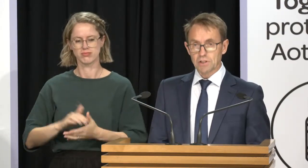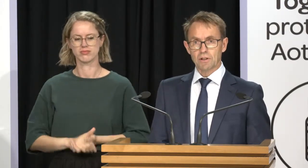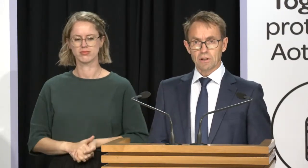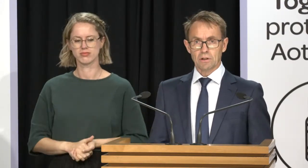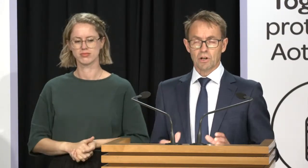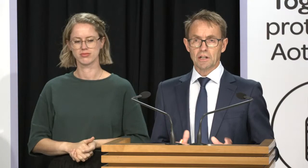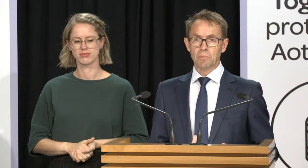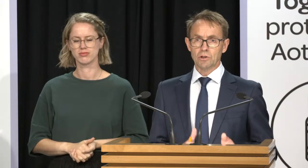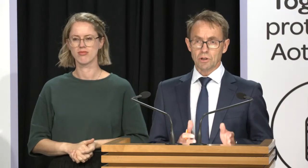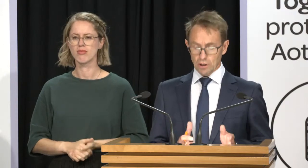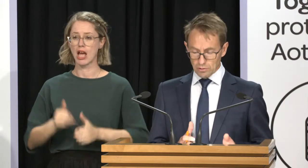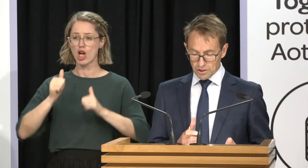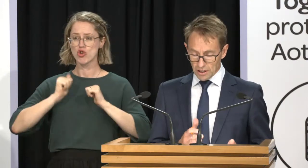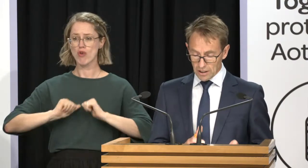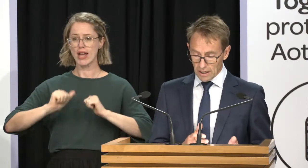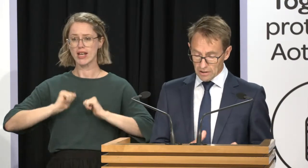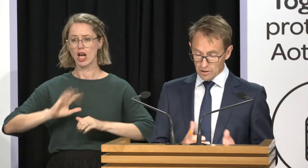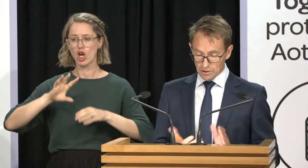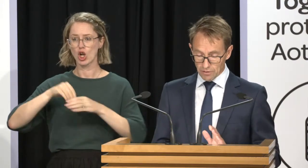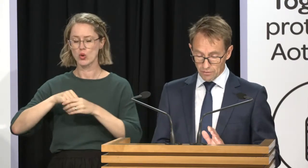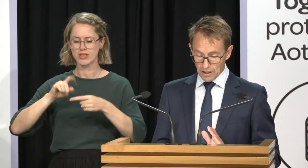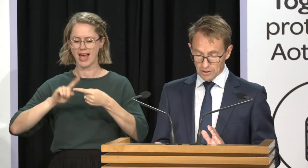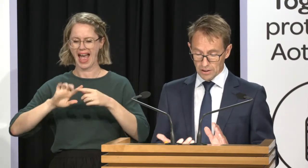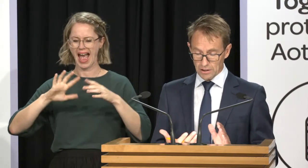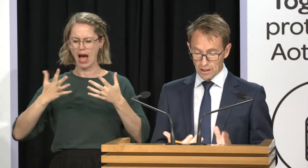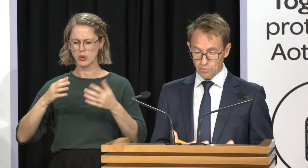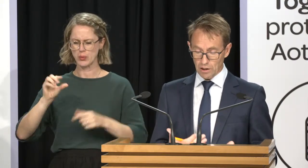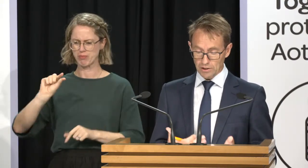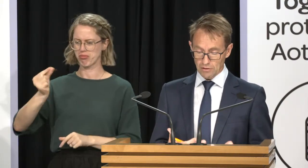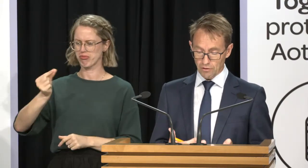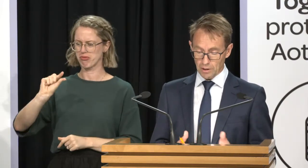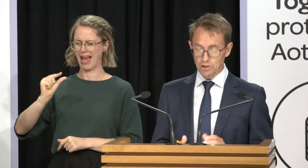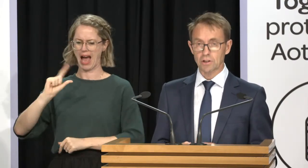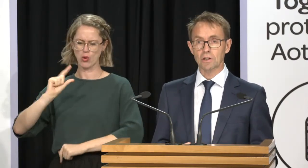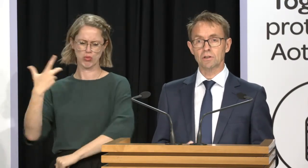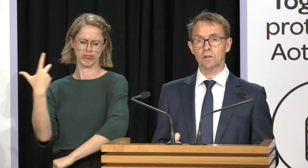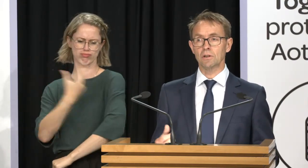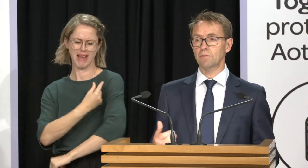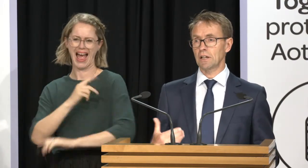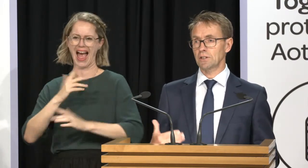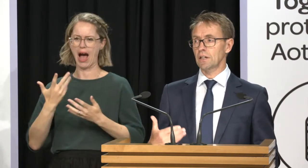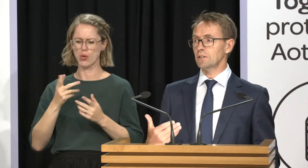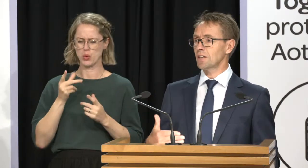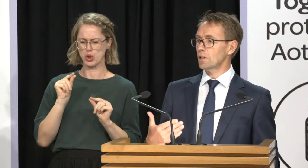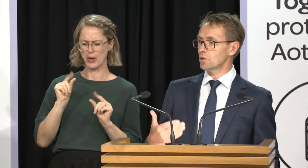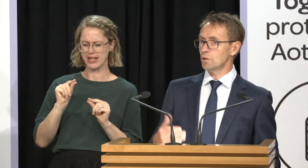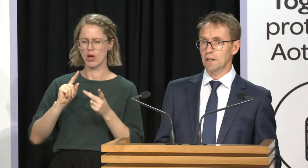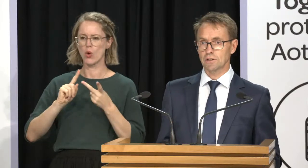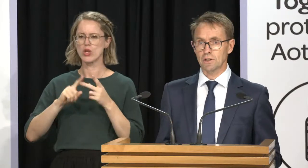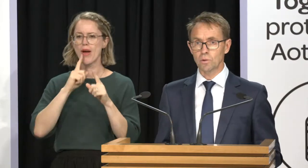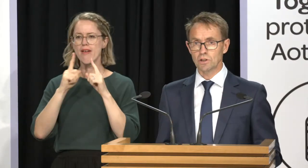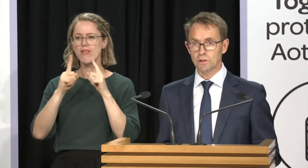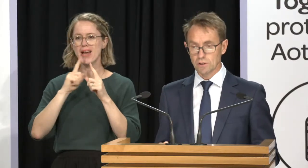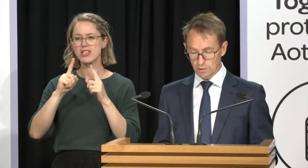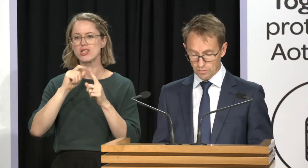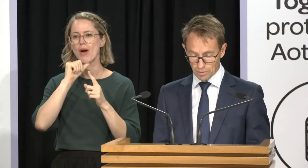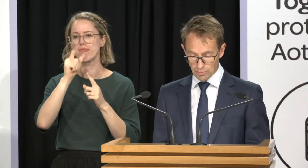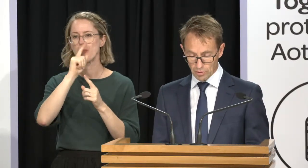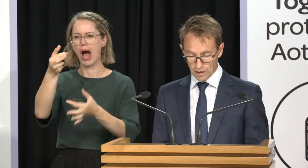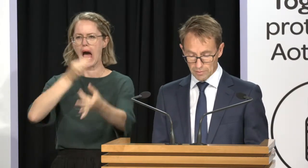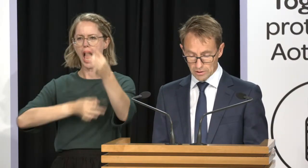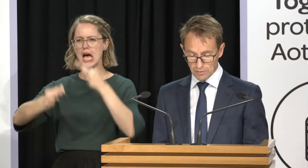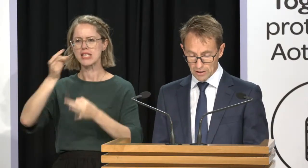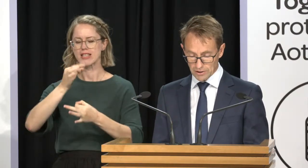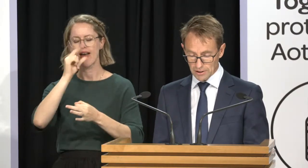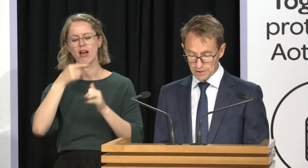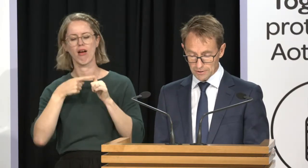This specific training module includes how to handle and give the vaccine, as well as information so that vaccinators can in turn answer the questions of the people